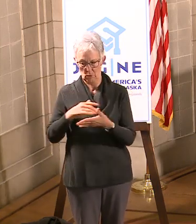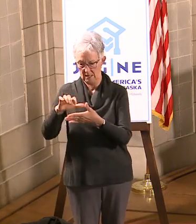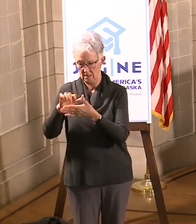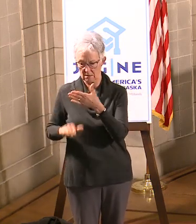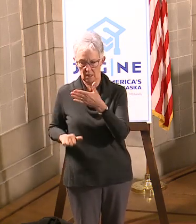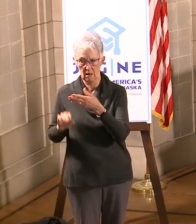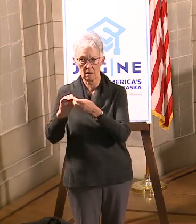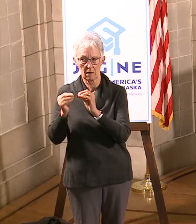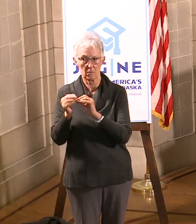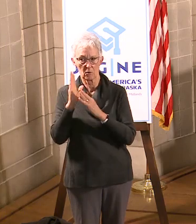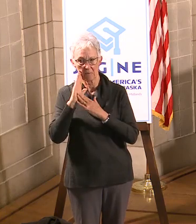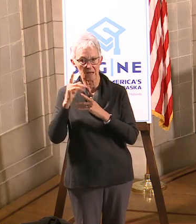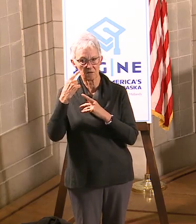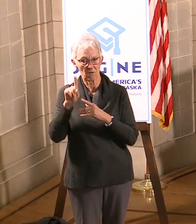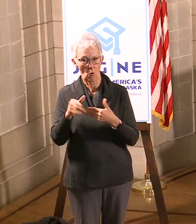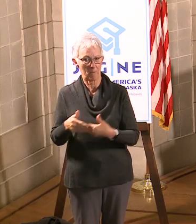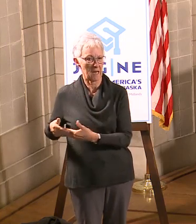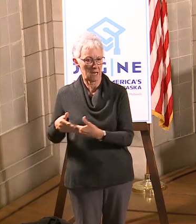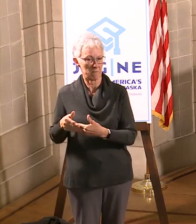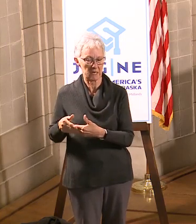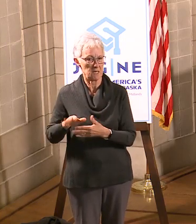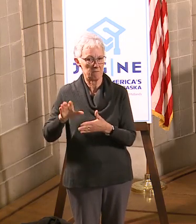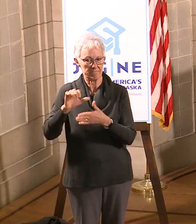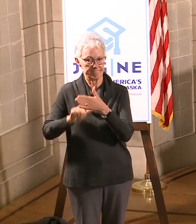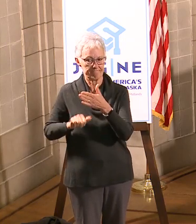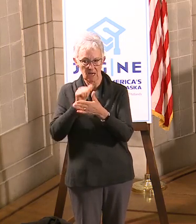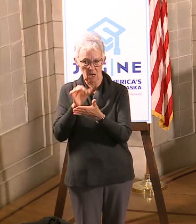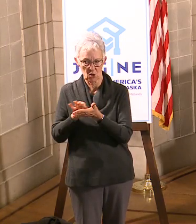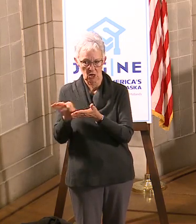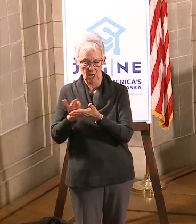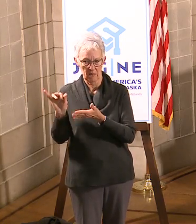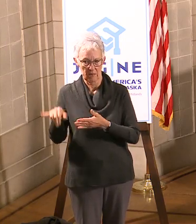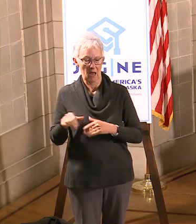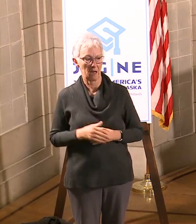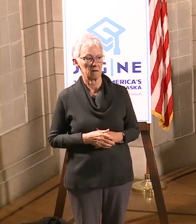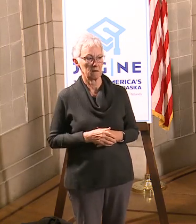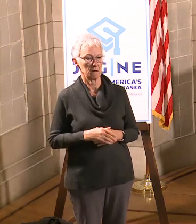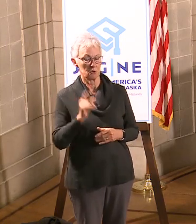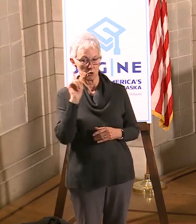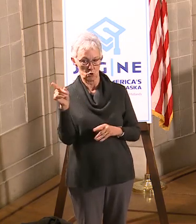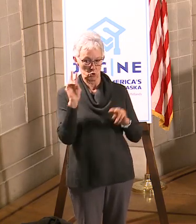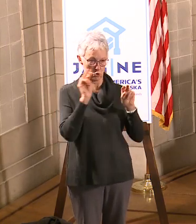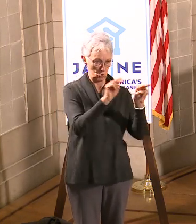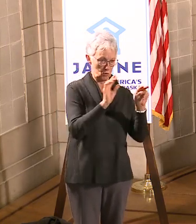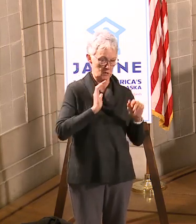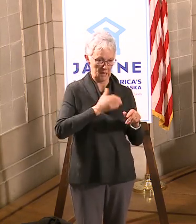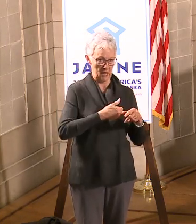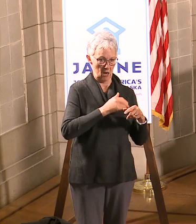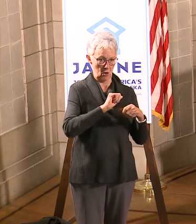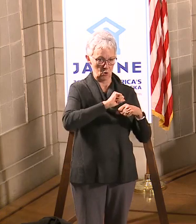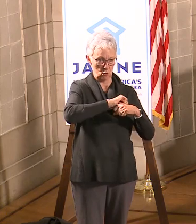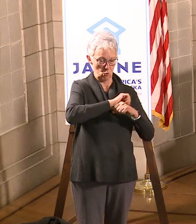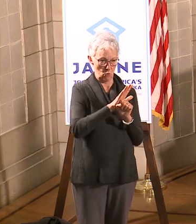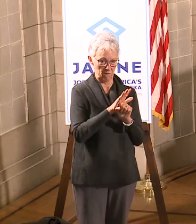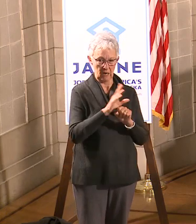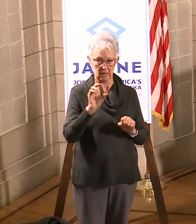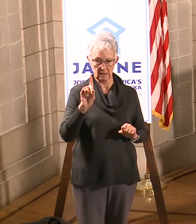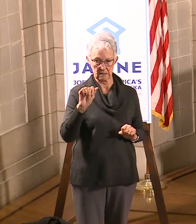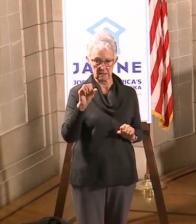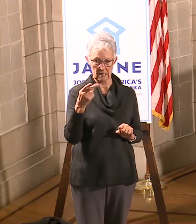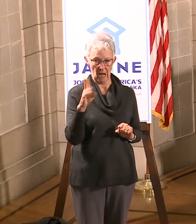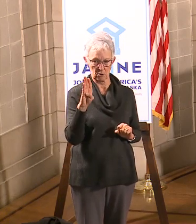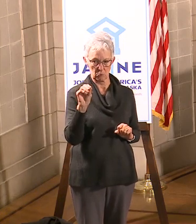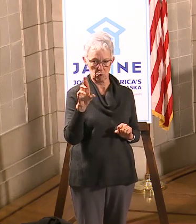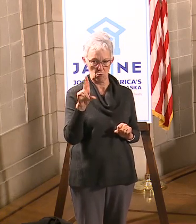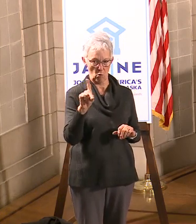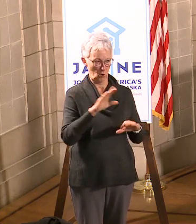does change. It kind of floats around, and that's why we've got that chart. So first thing, if you go to our coronavirus dashboard, you'll see